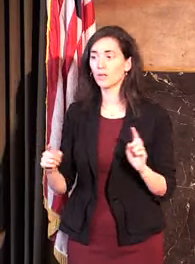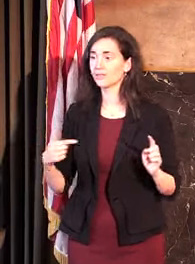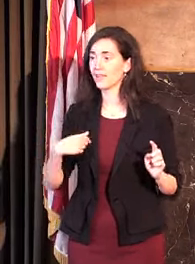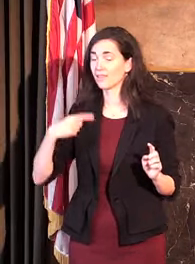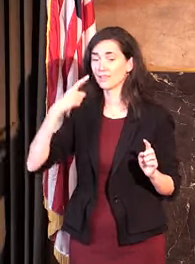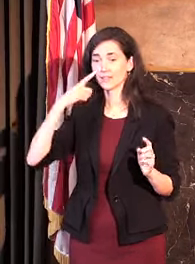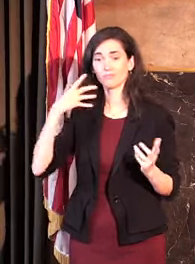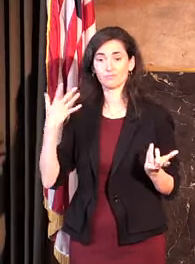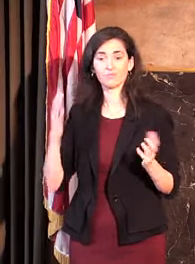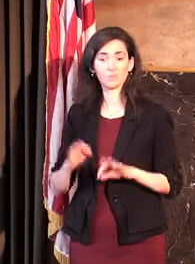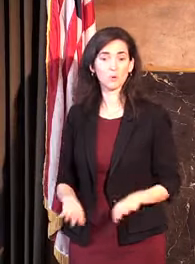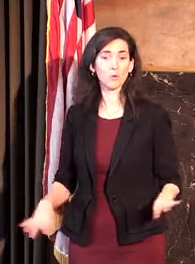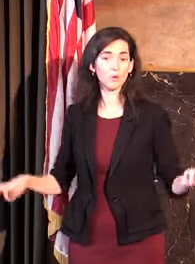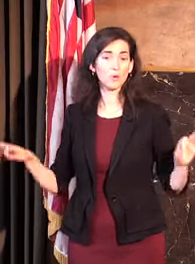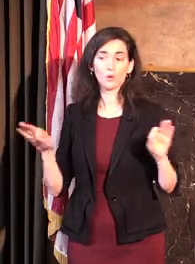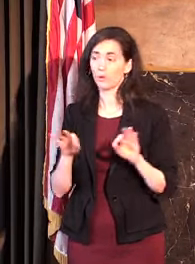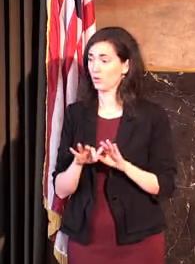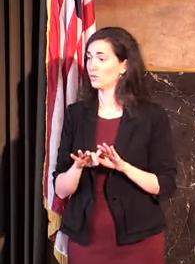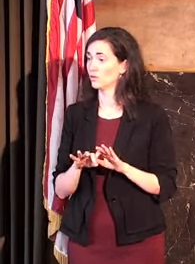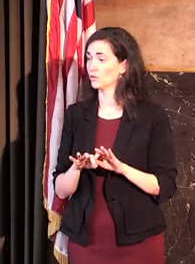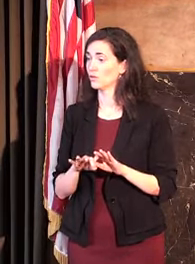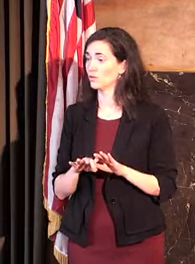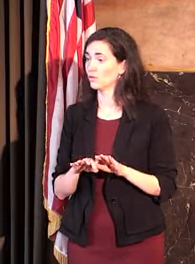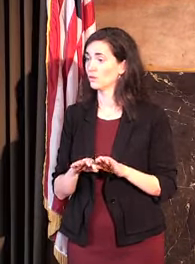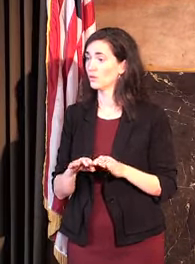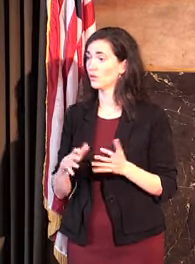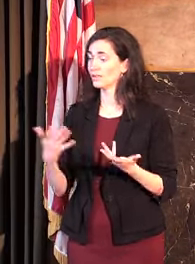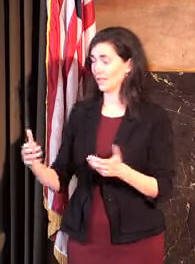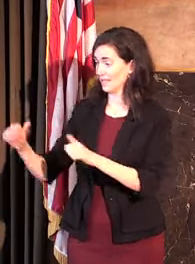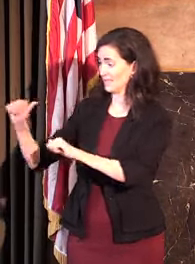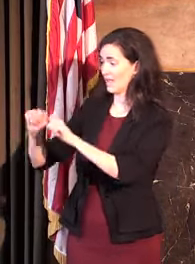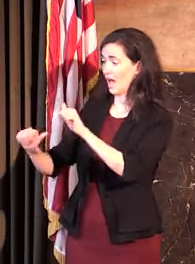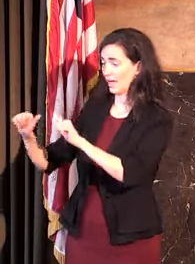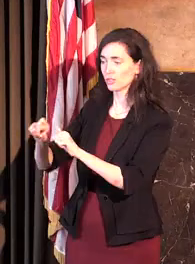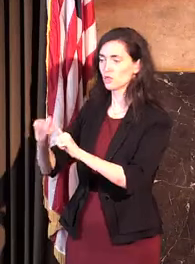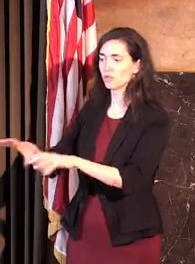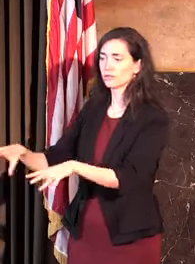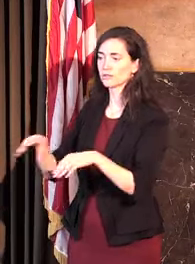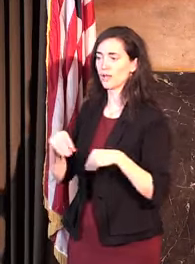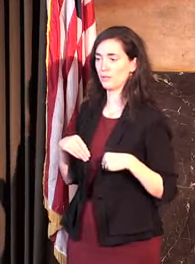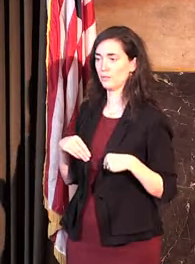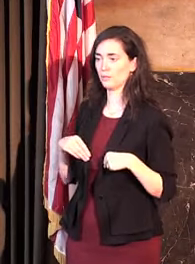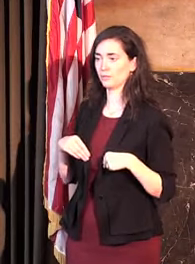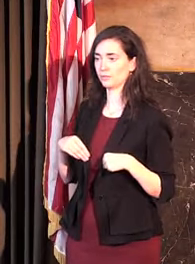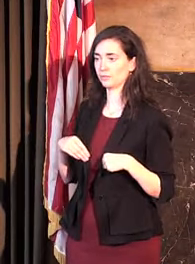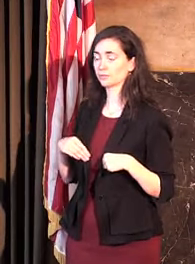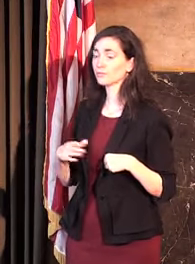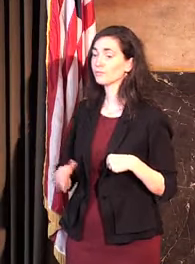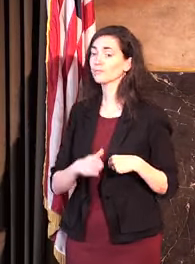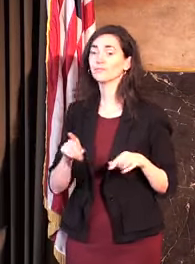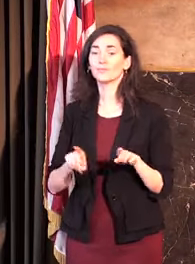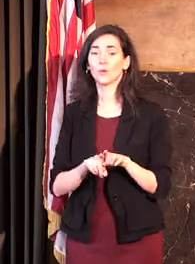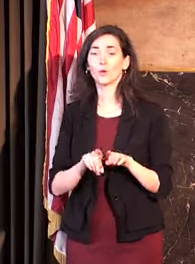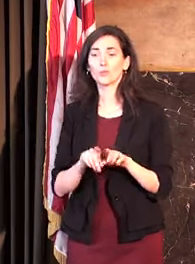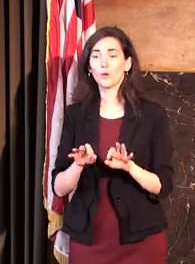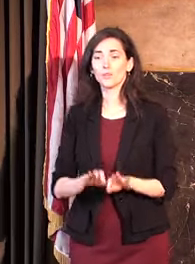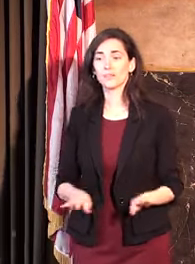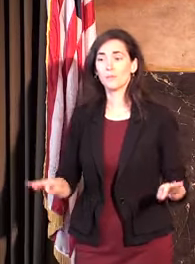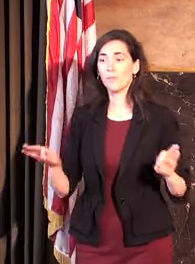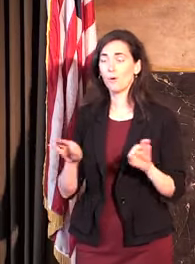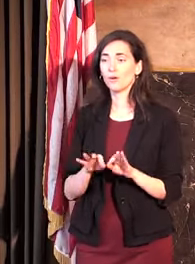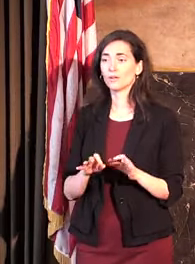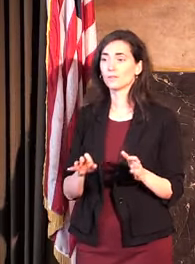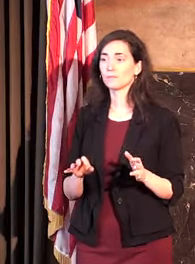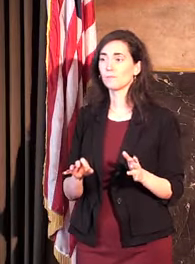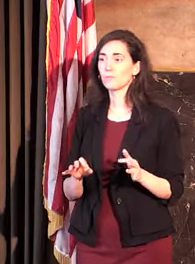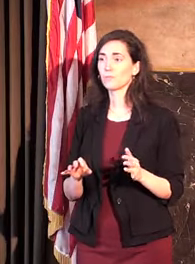it's really important to embrace the science. And really, it's also important to not